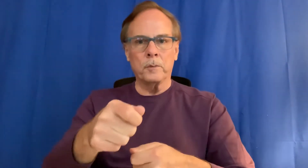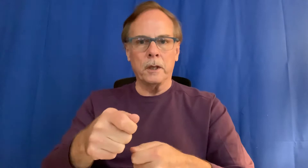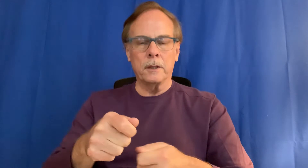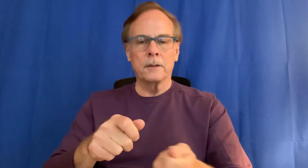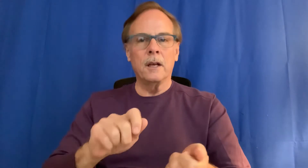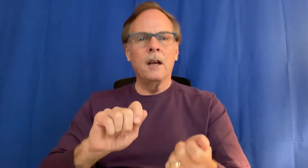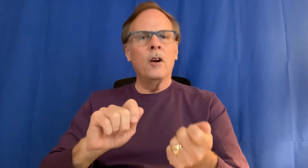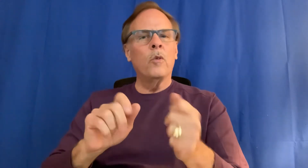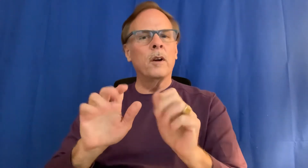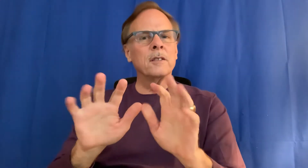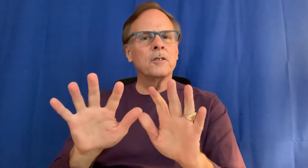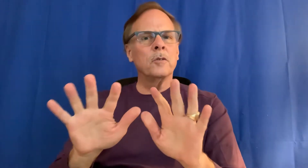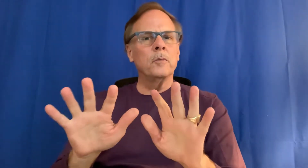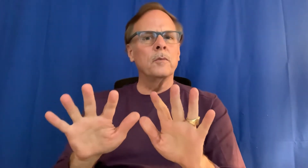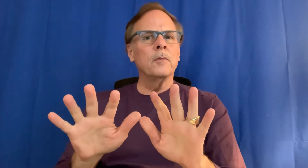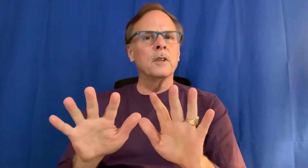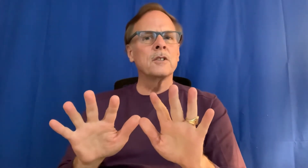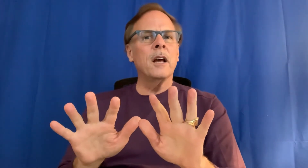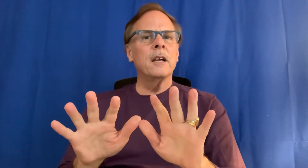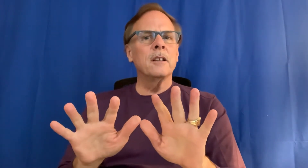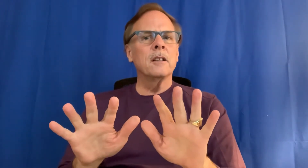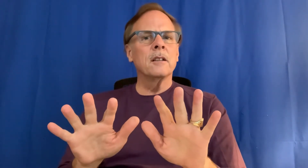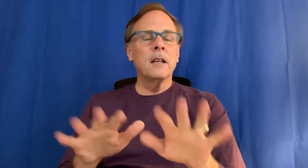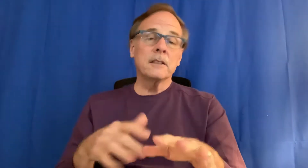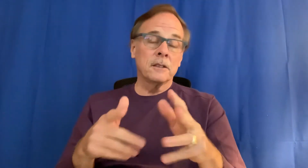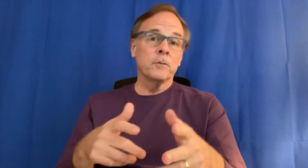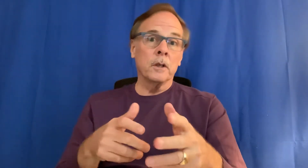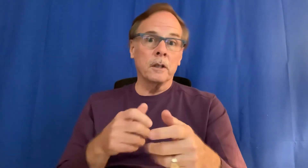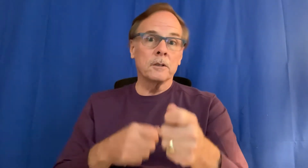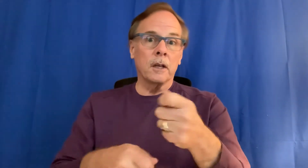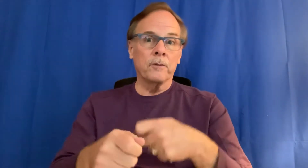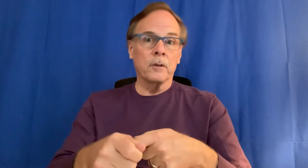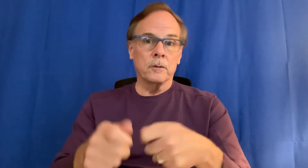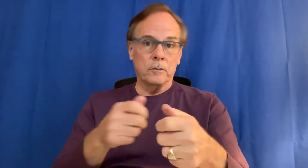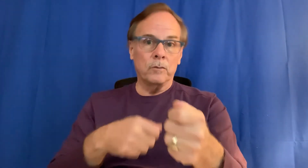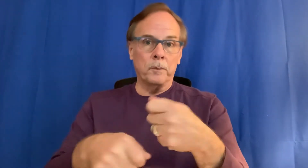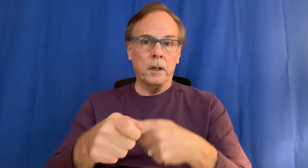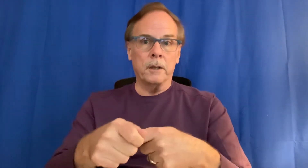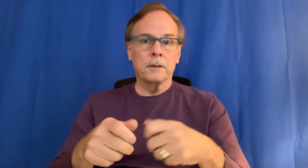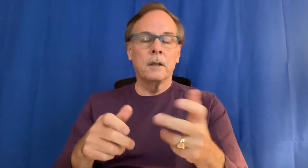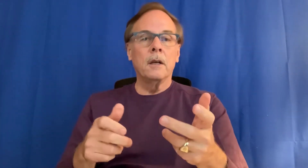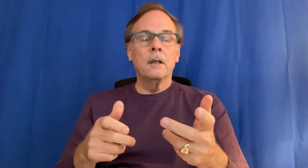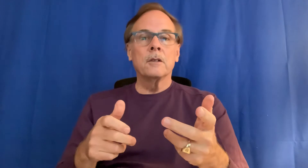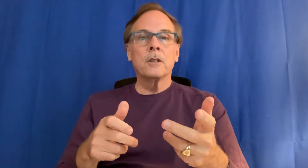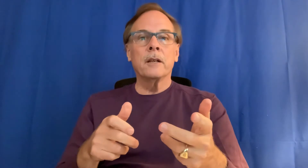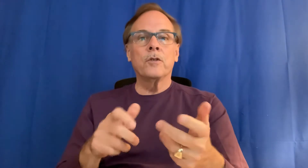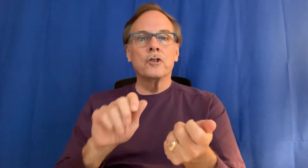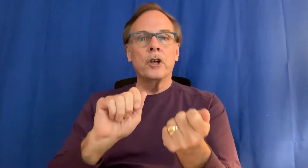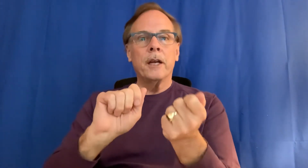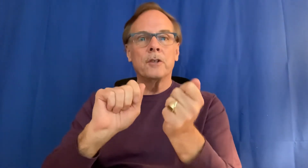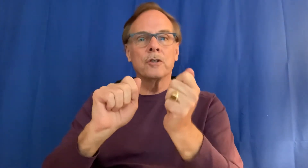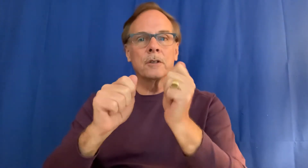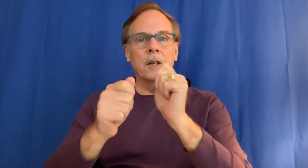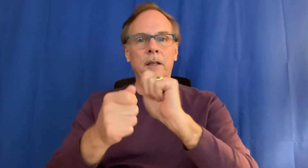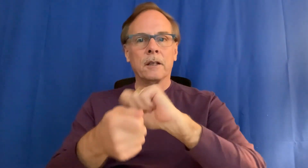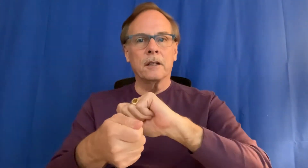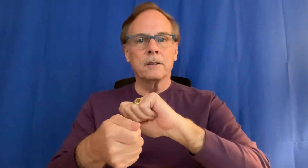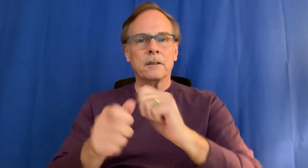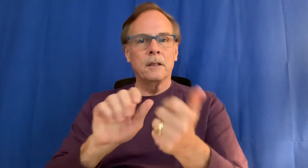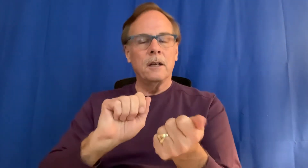replace. Whereas the sign, that's really the sign for replace. The sign for change is like this.